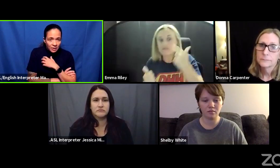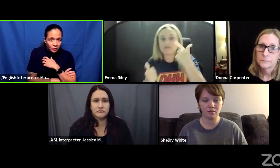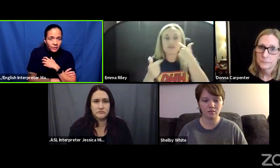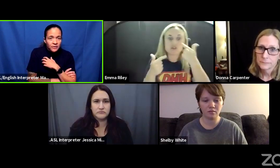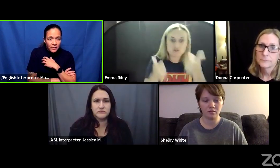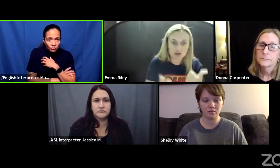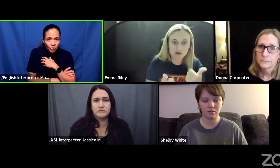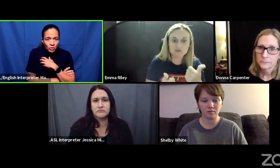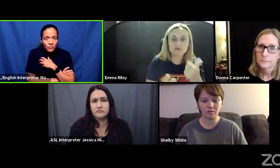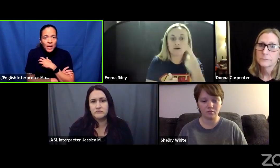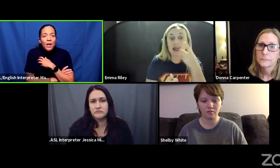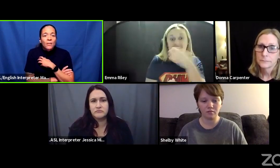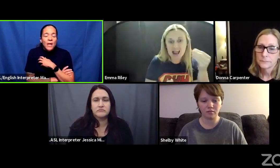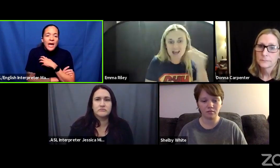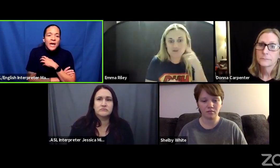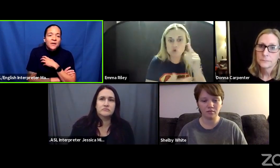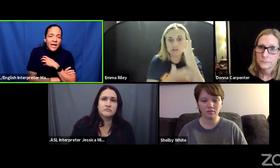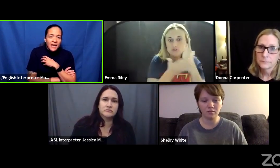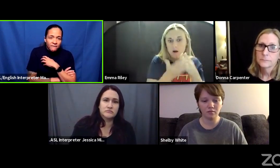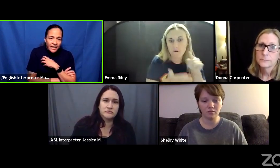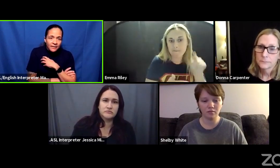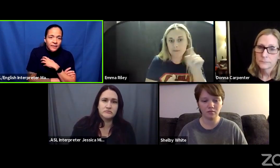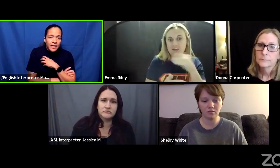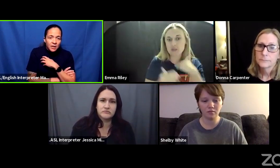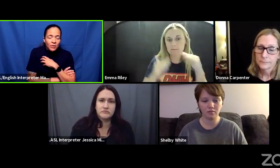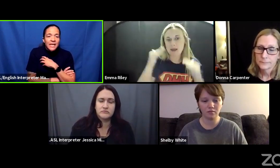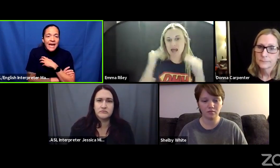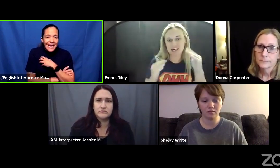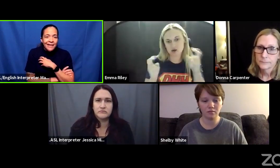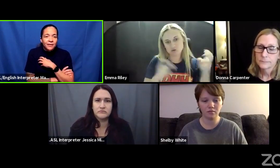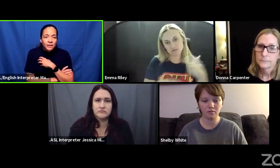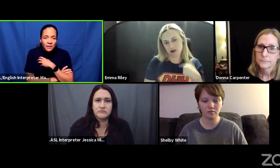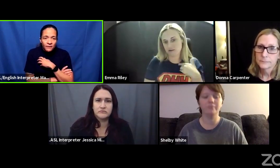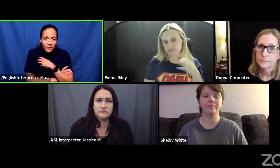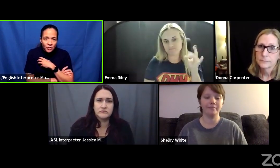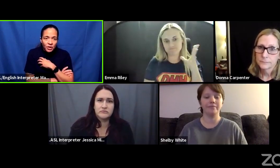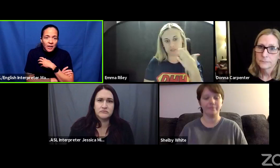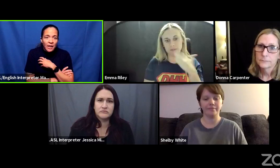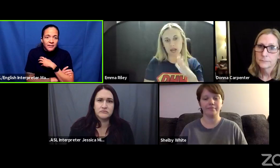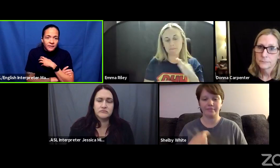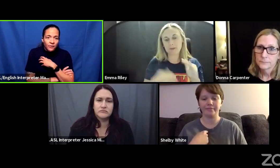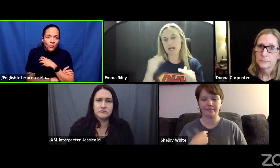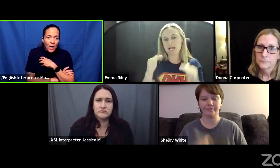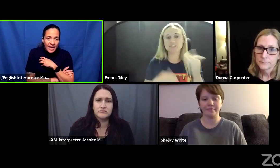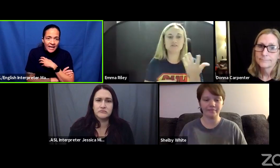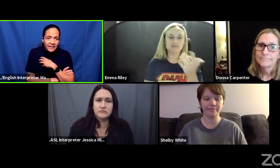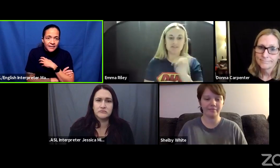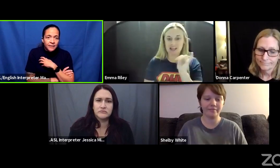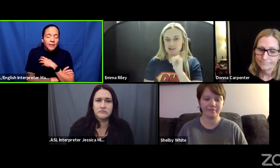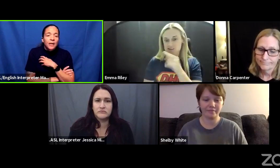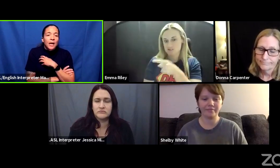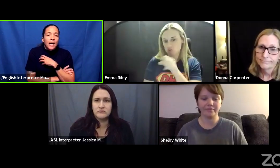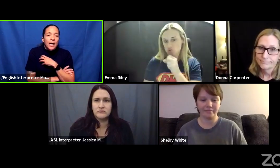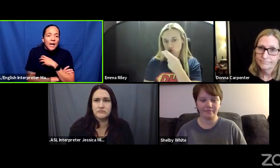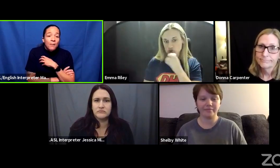of Usher syndrome, and they affect the hearing and the vision in different